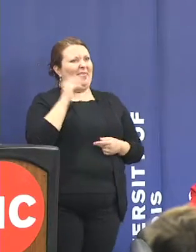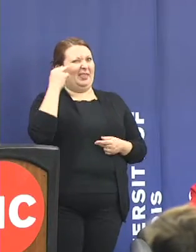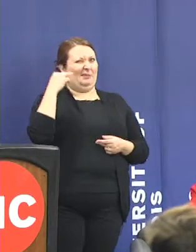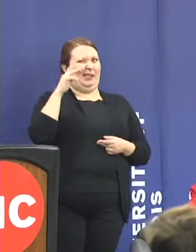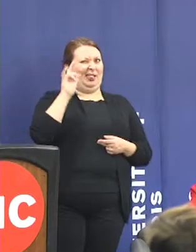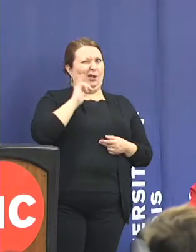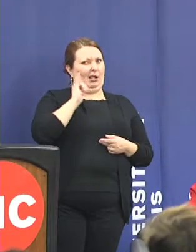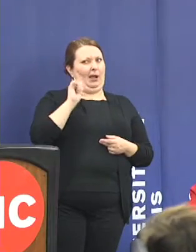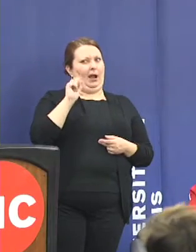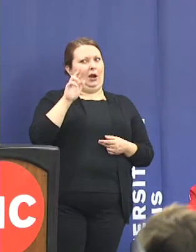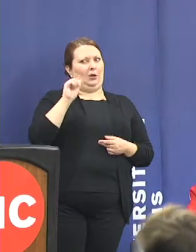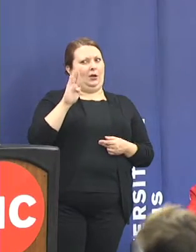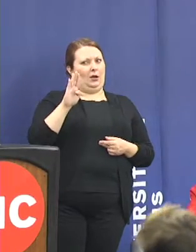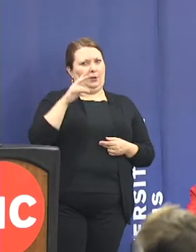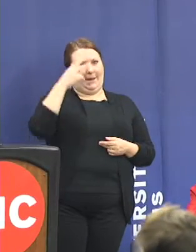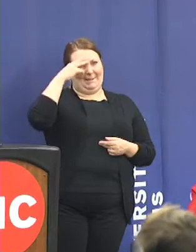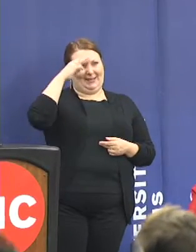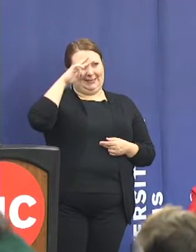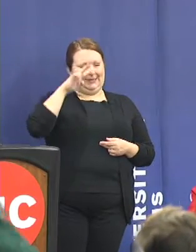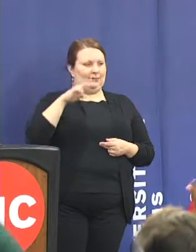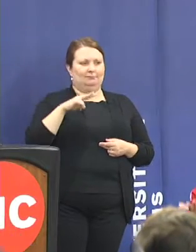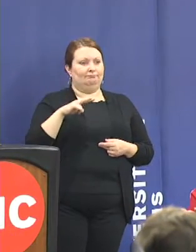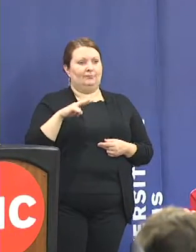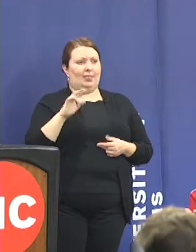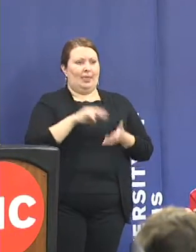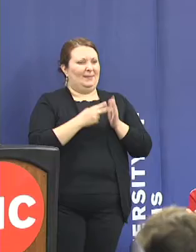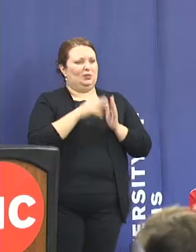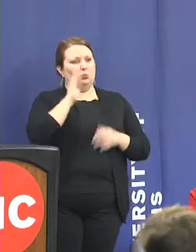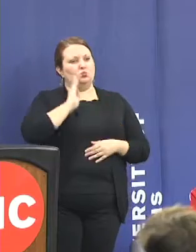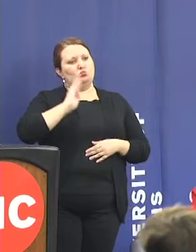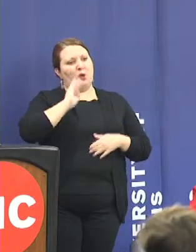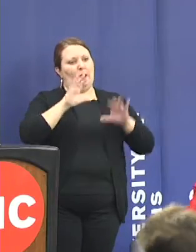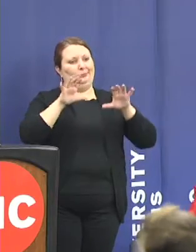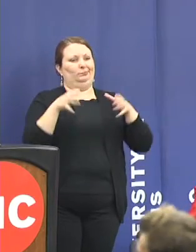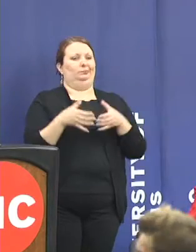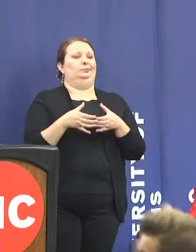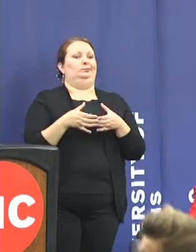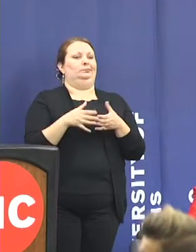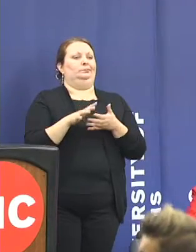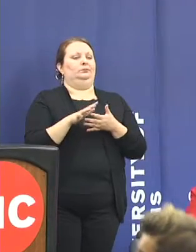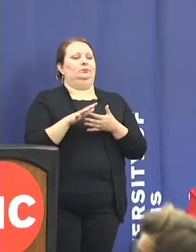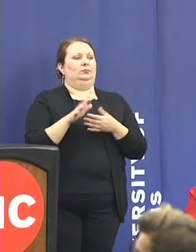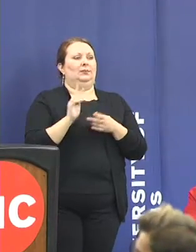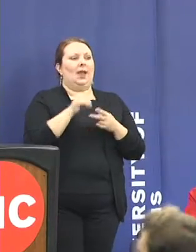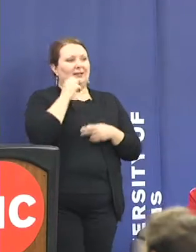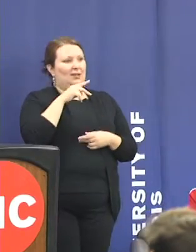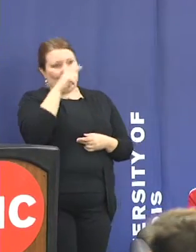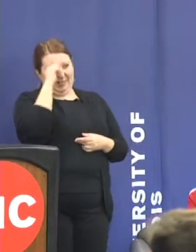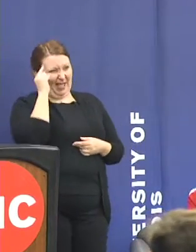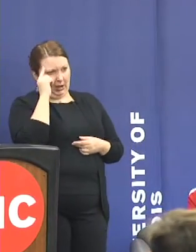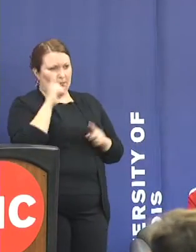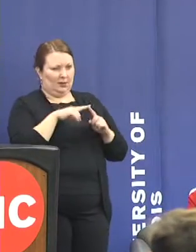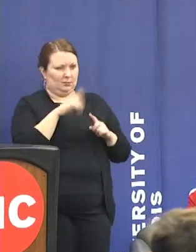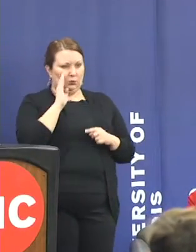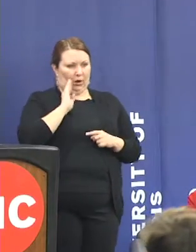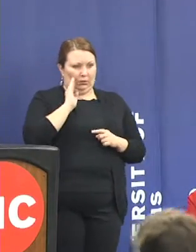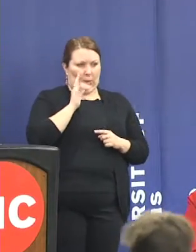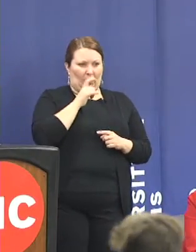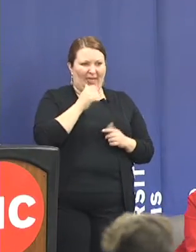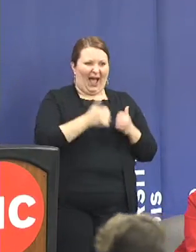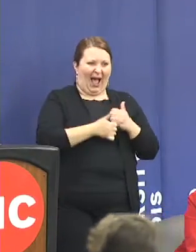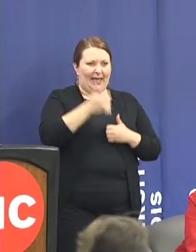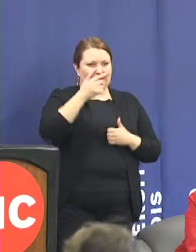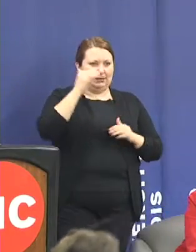me as Arab or Mexican, which i.e. means brown, right? These are not people who are seen as black necessarily. Guess who had the